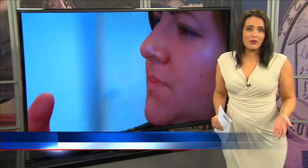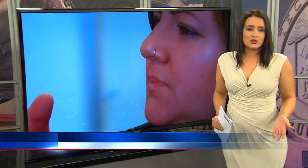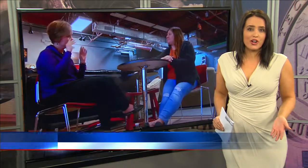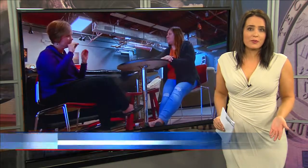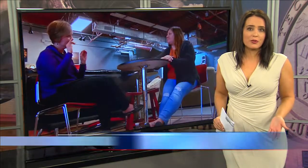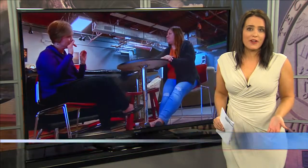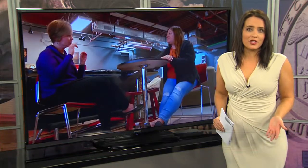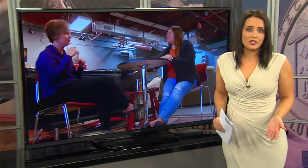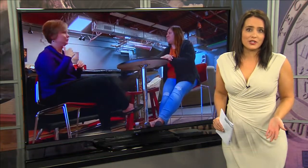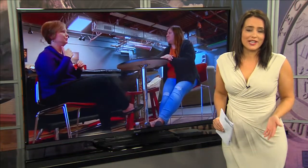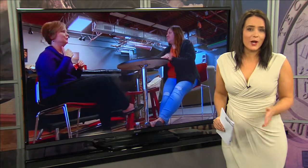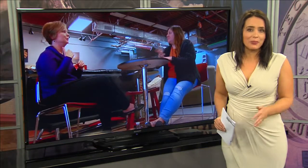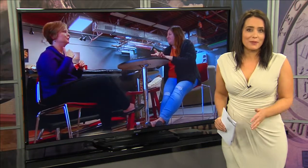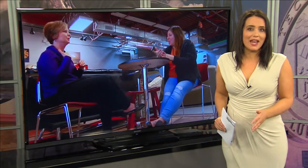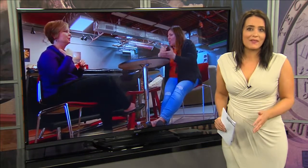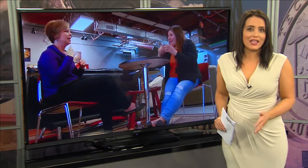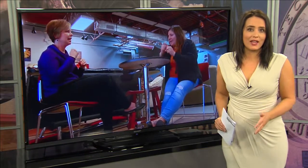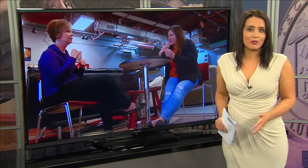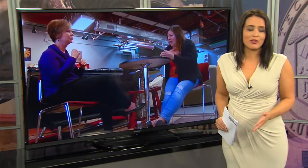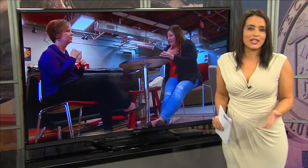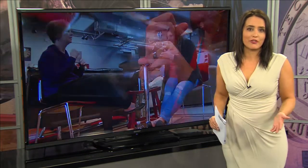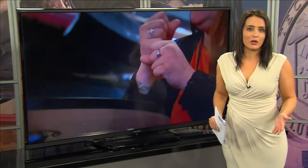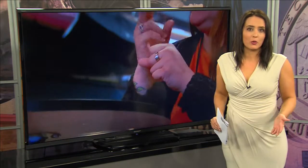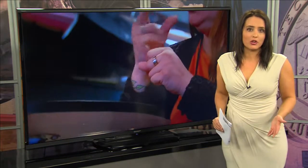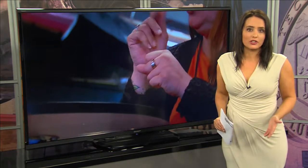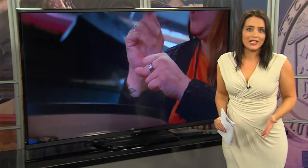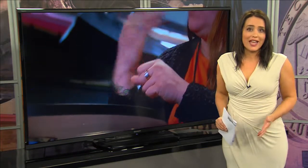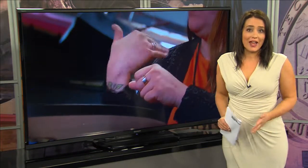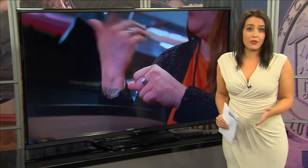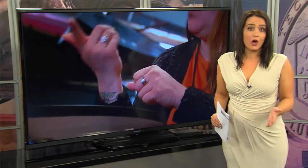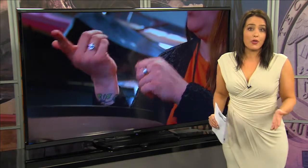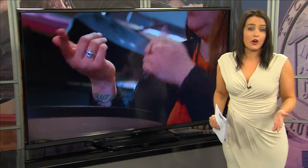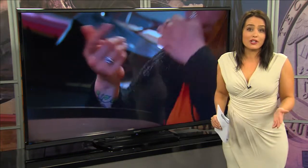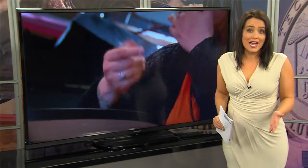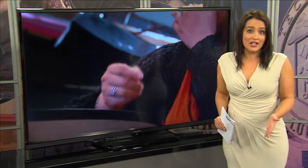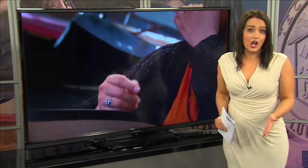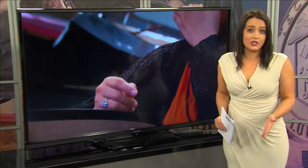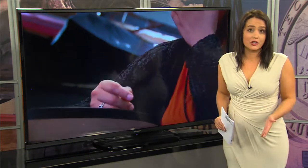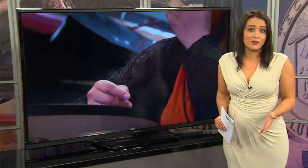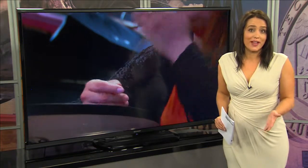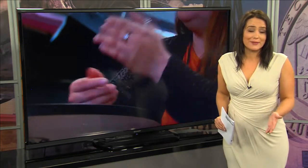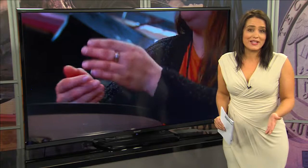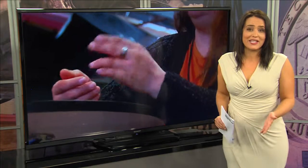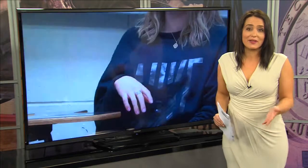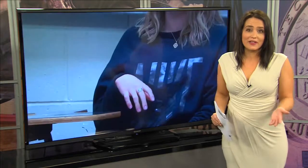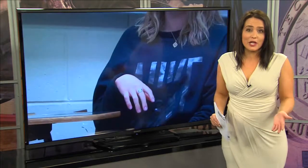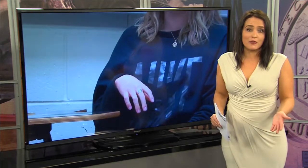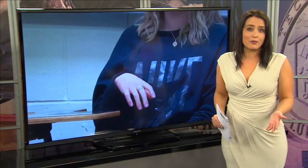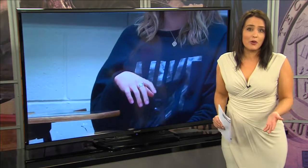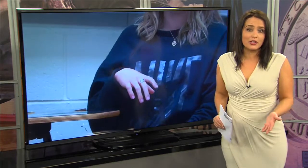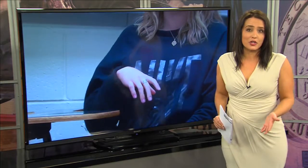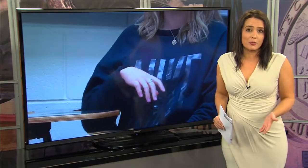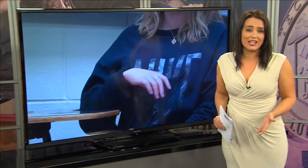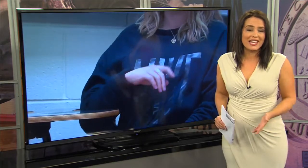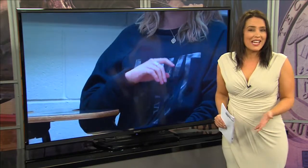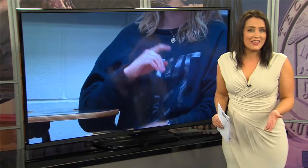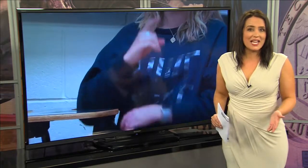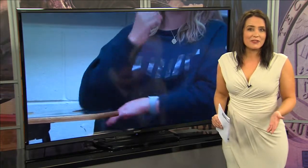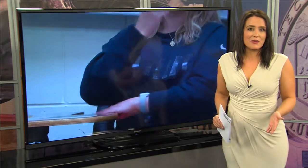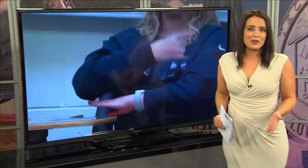trained professionals to help them navigate through the hearing world. And although there are technological advancements like video remote interpreting, the deaf community